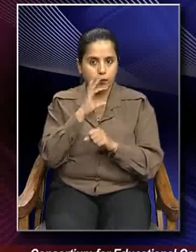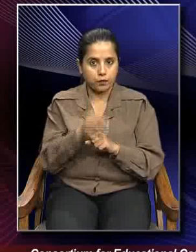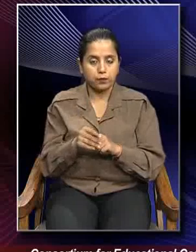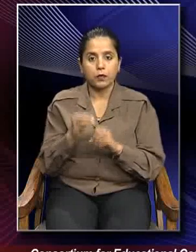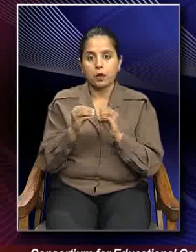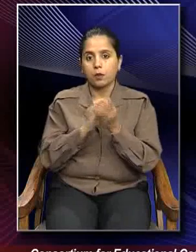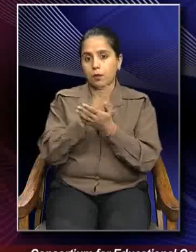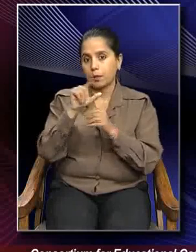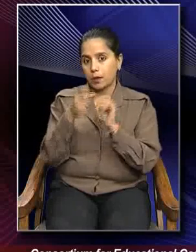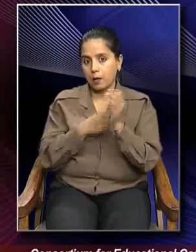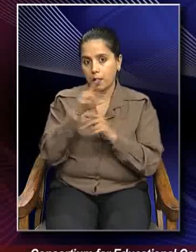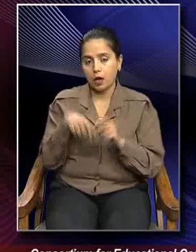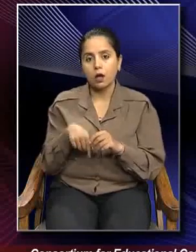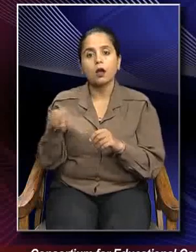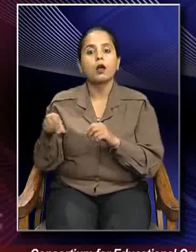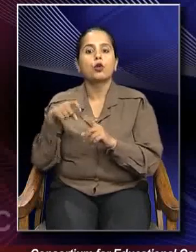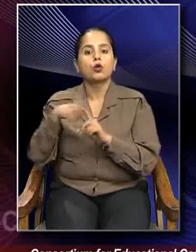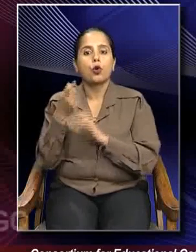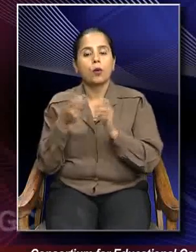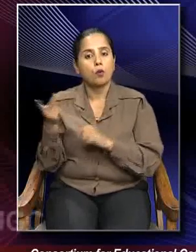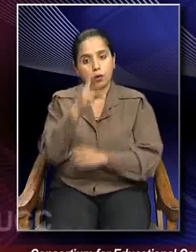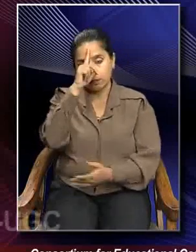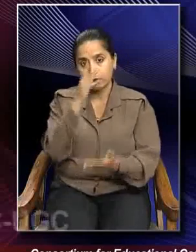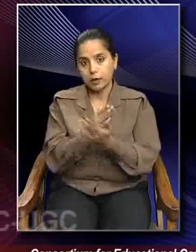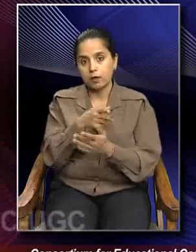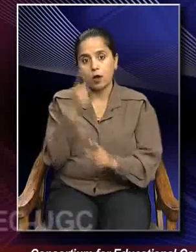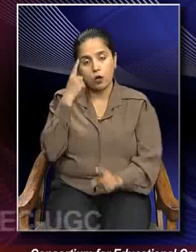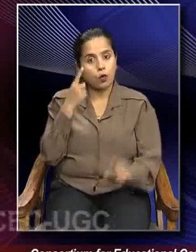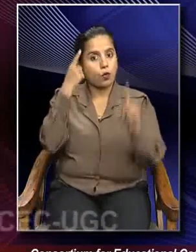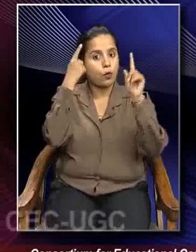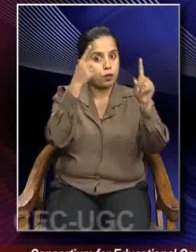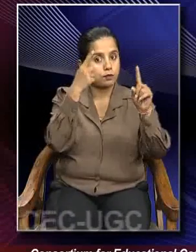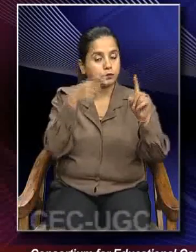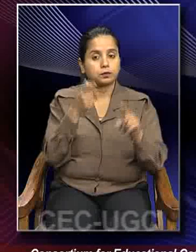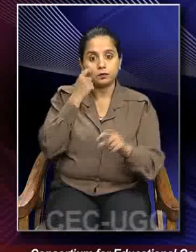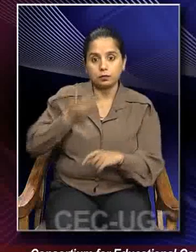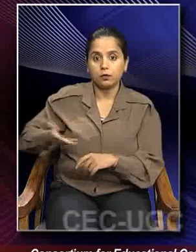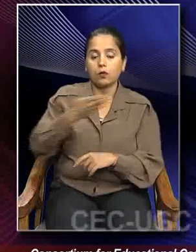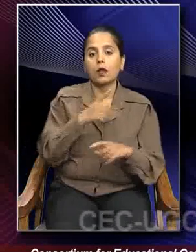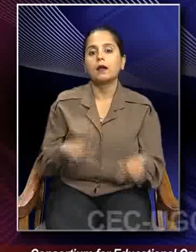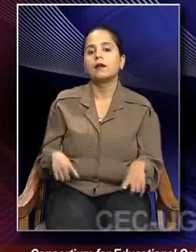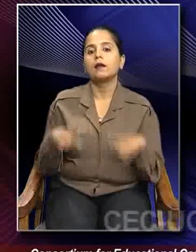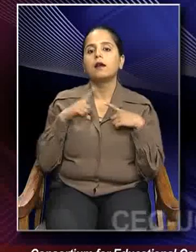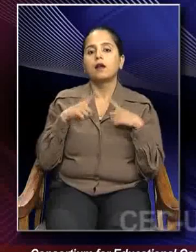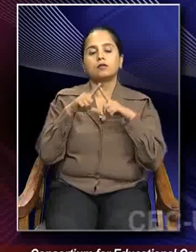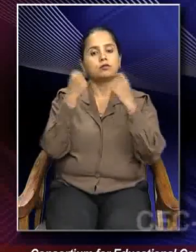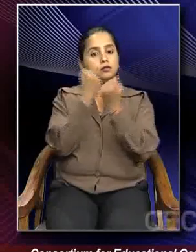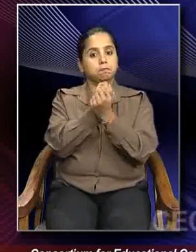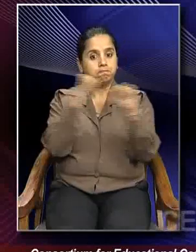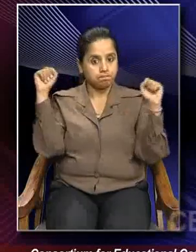Prabhakar and Kumaril both believe that the goal of human life is